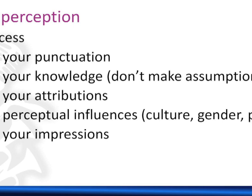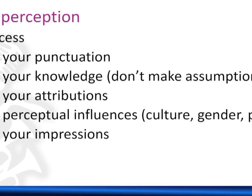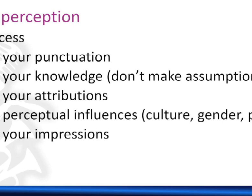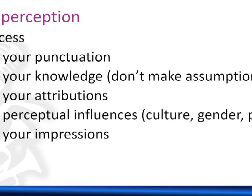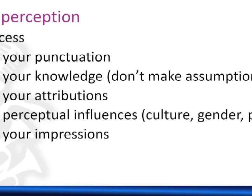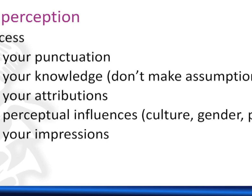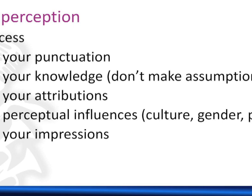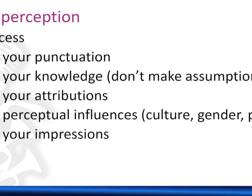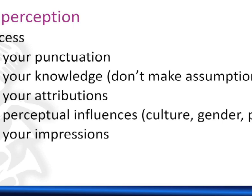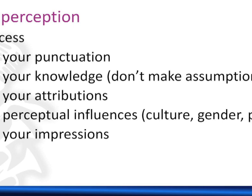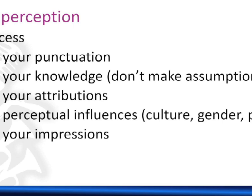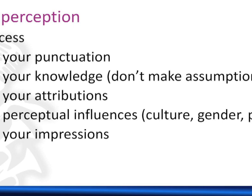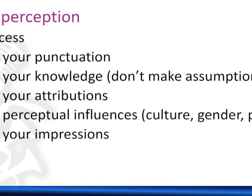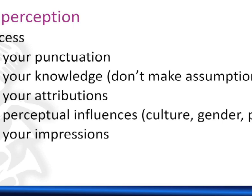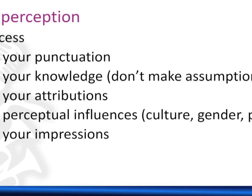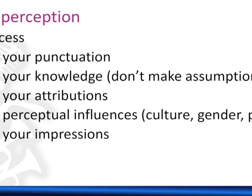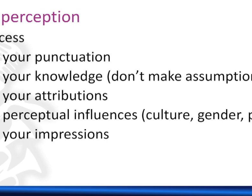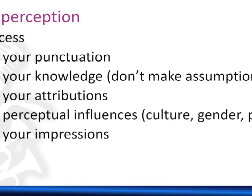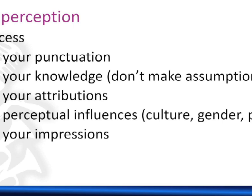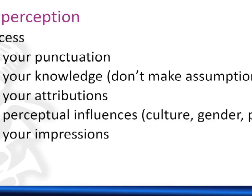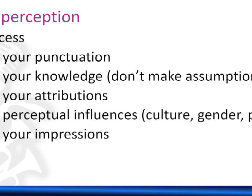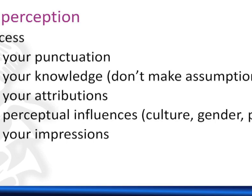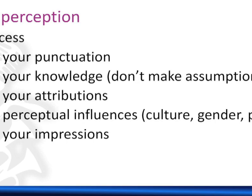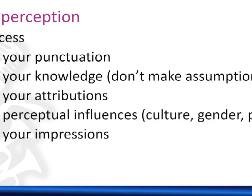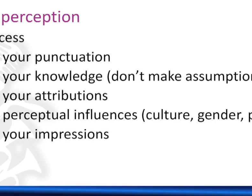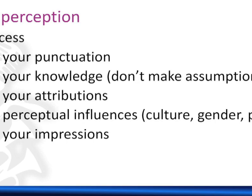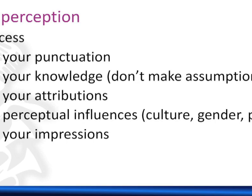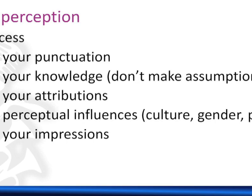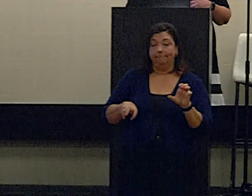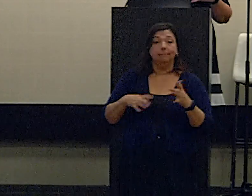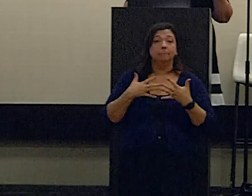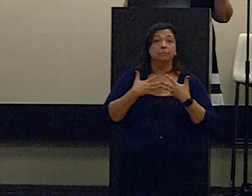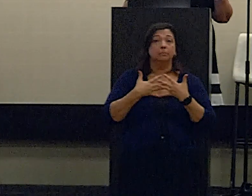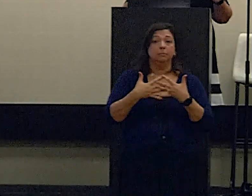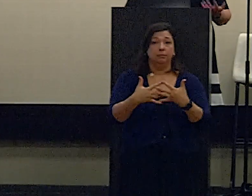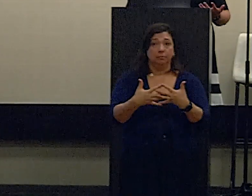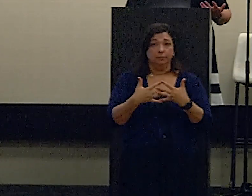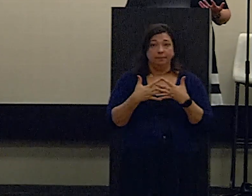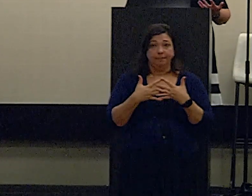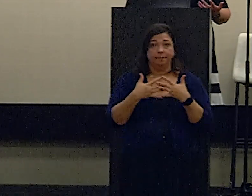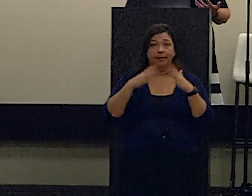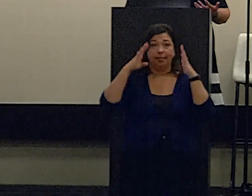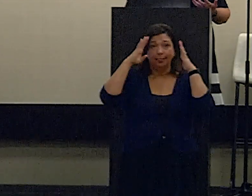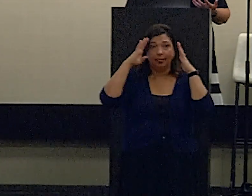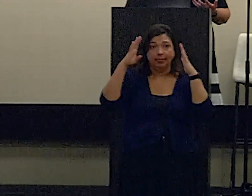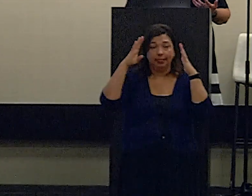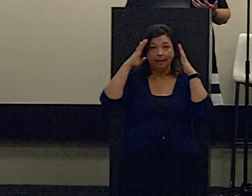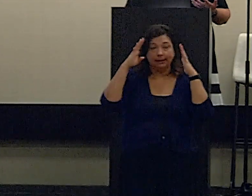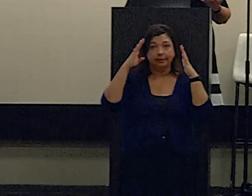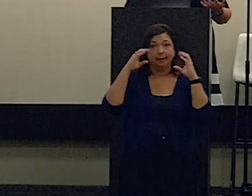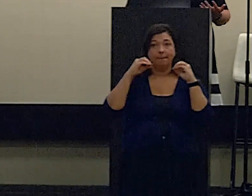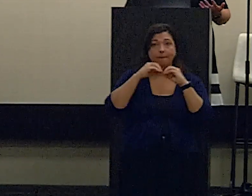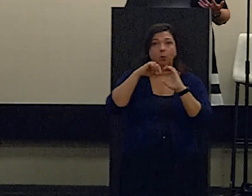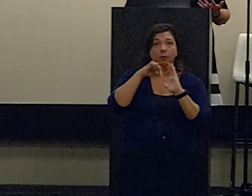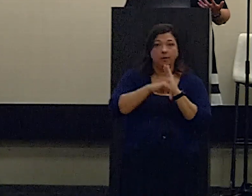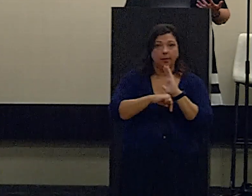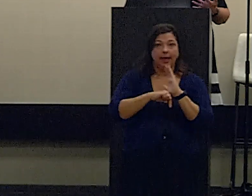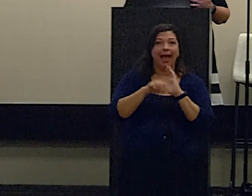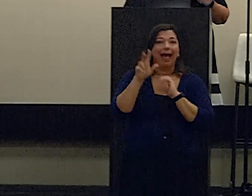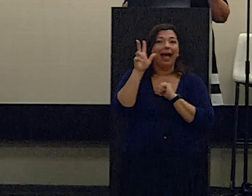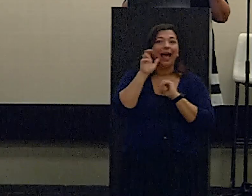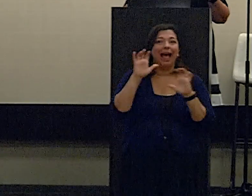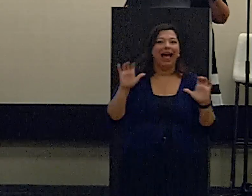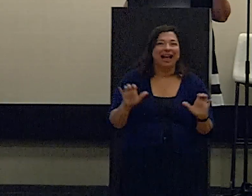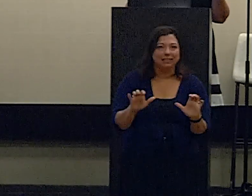down, taking a step, taking a breath, listening a bit more actively,